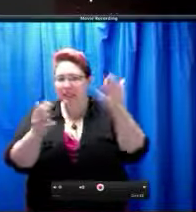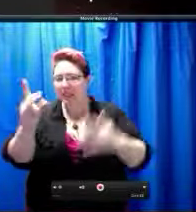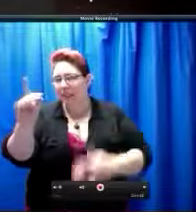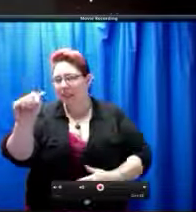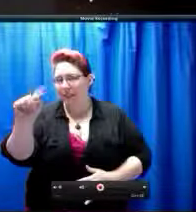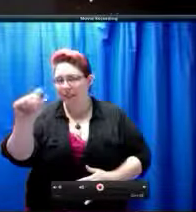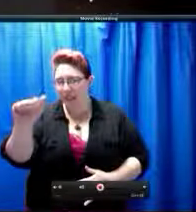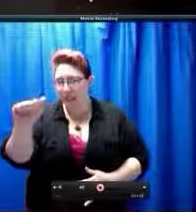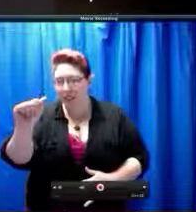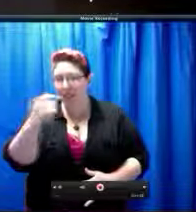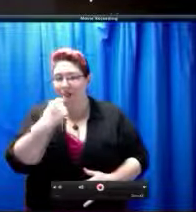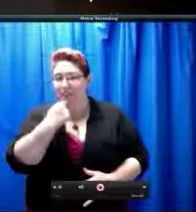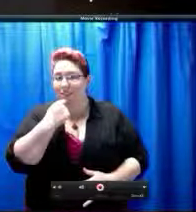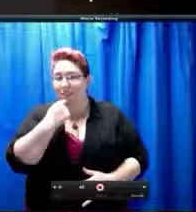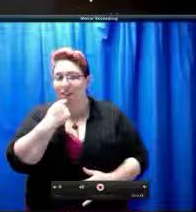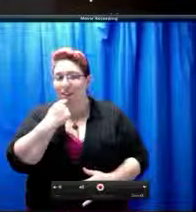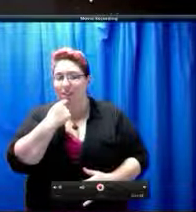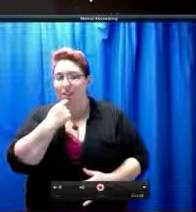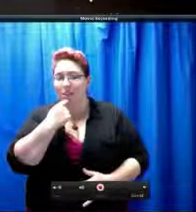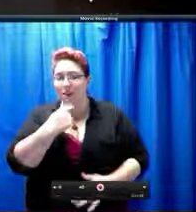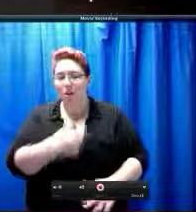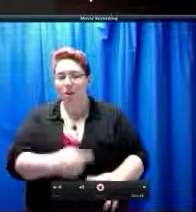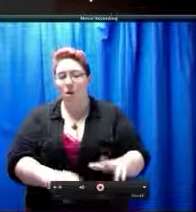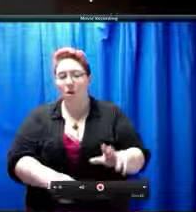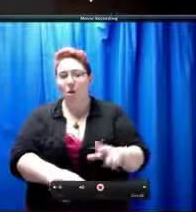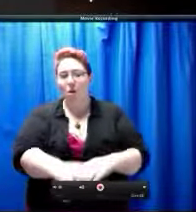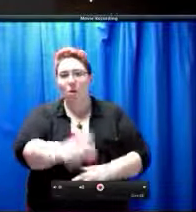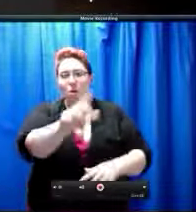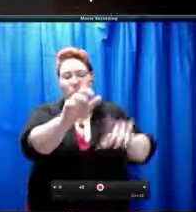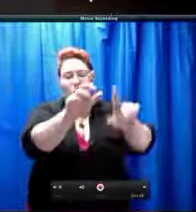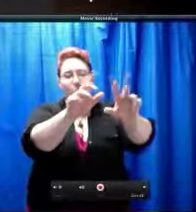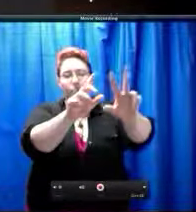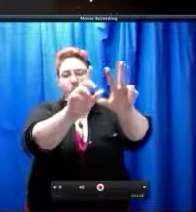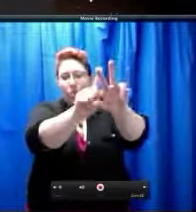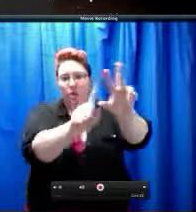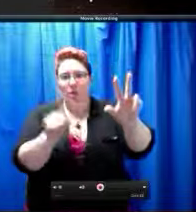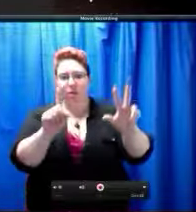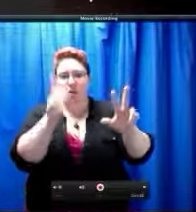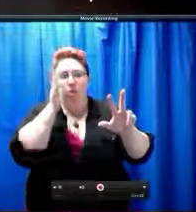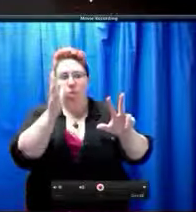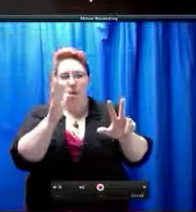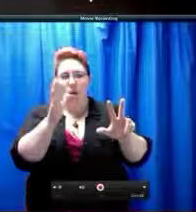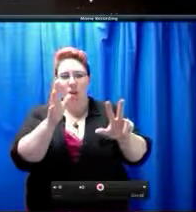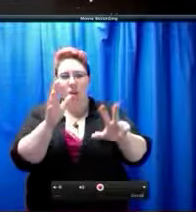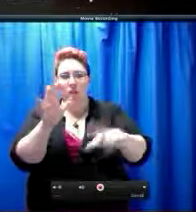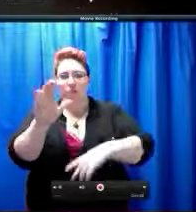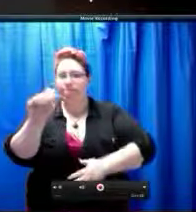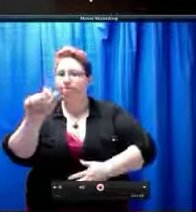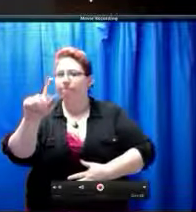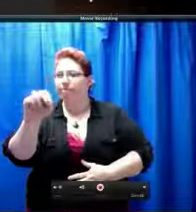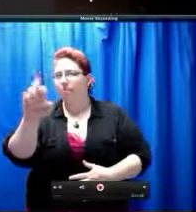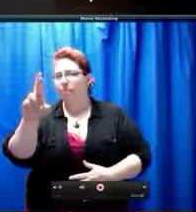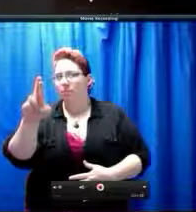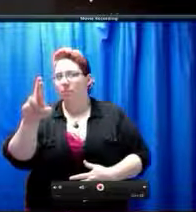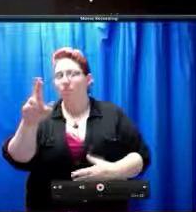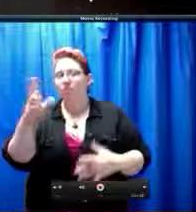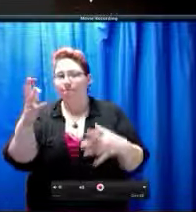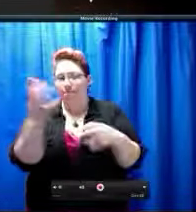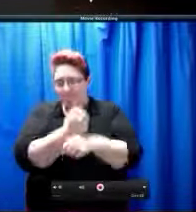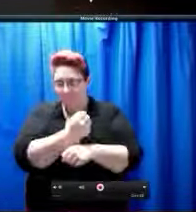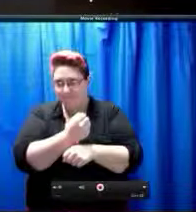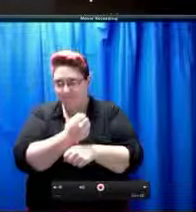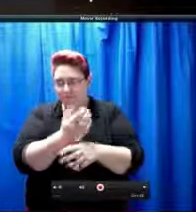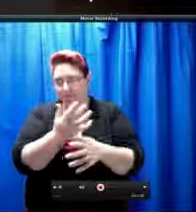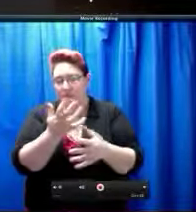lifetime. 1 in 9 have a risk of developing cancer, again, if they survive the first time. And that 2 in